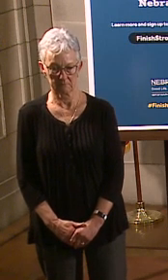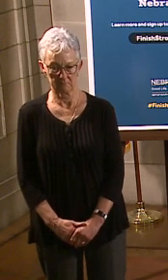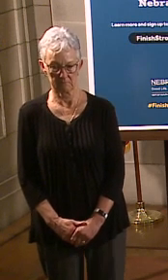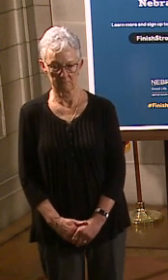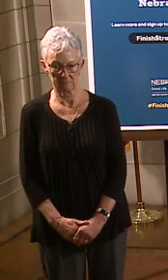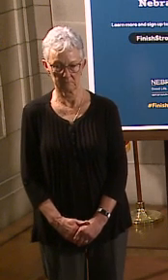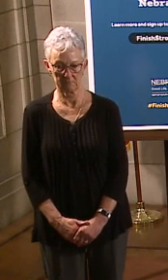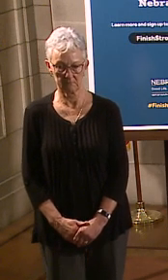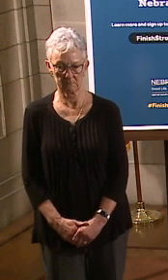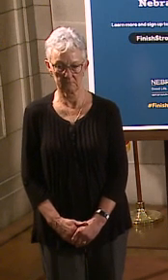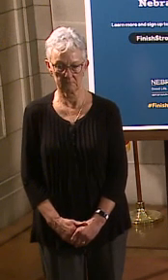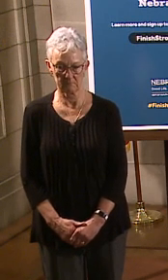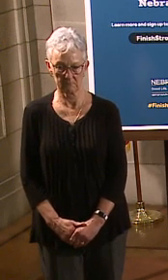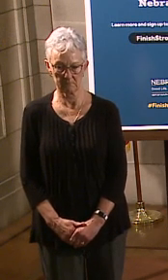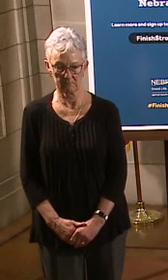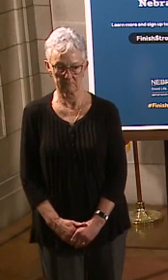vacúnense.